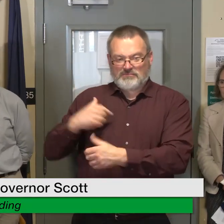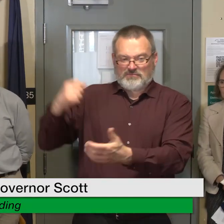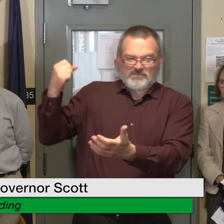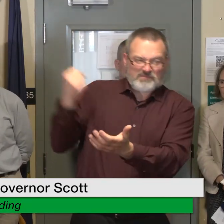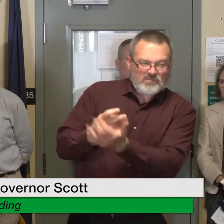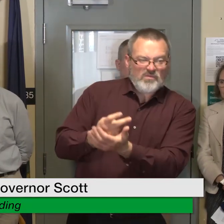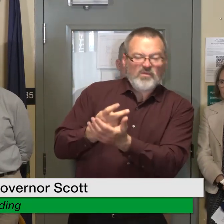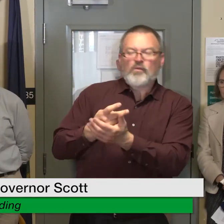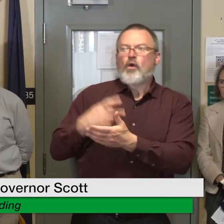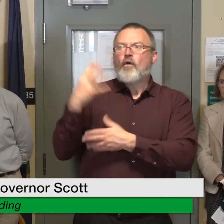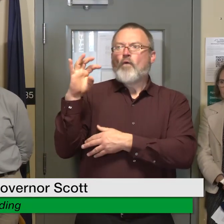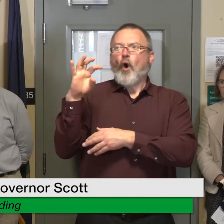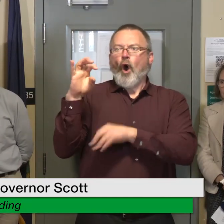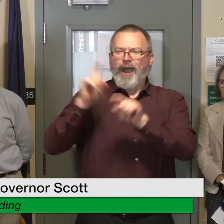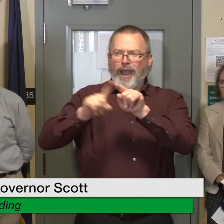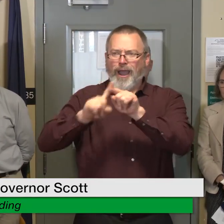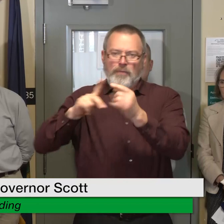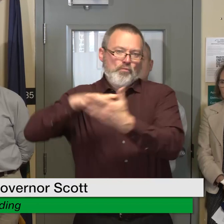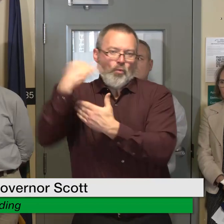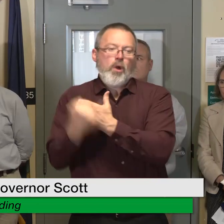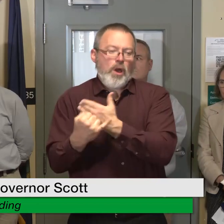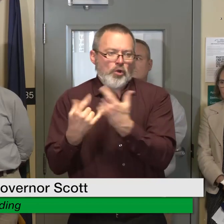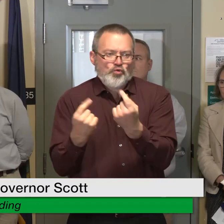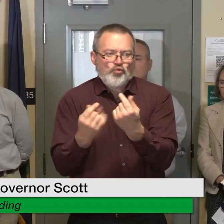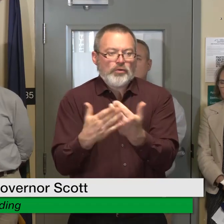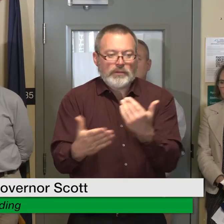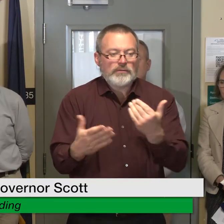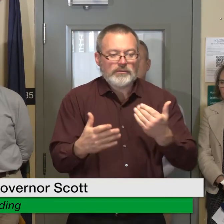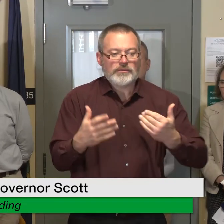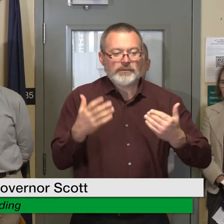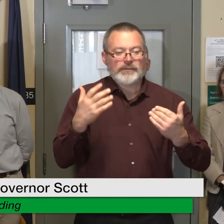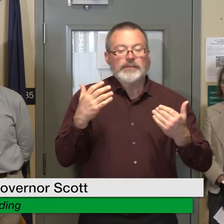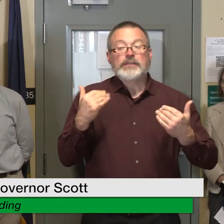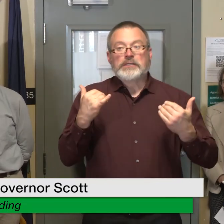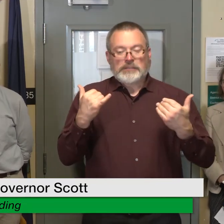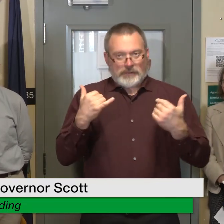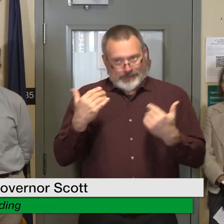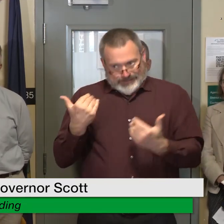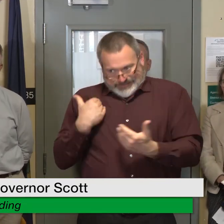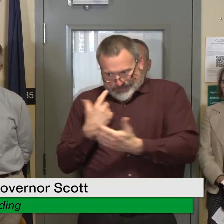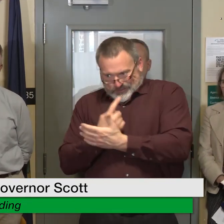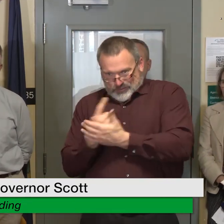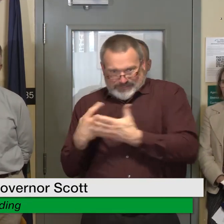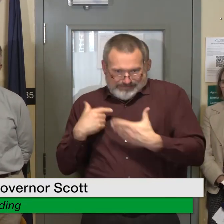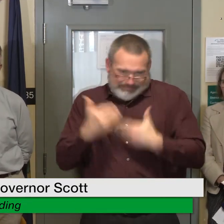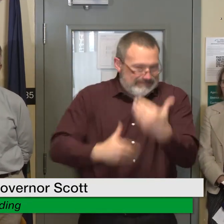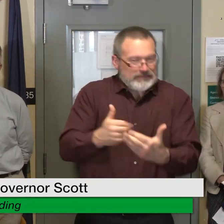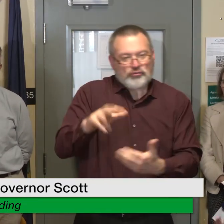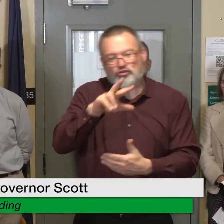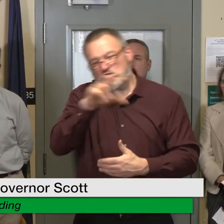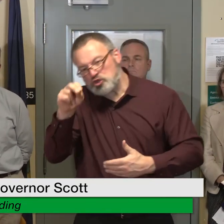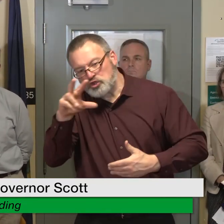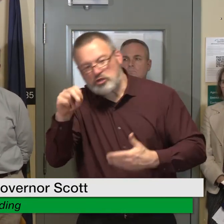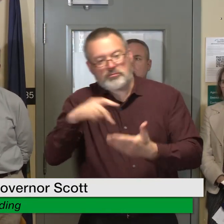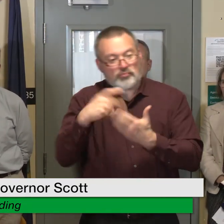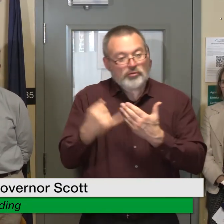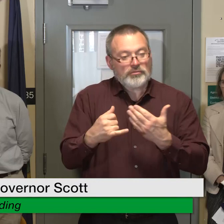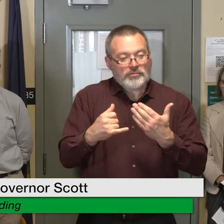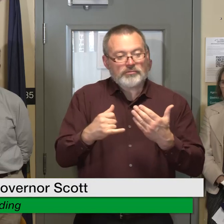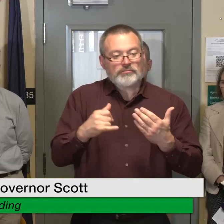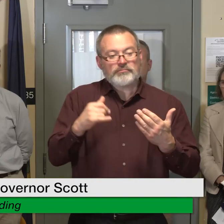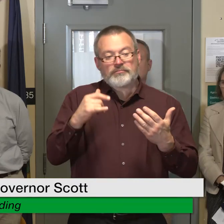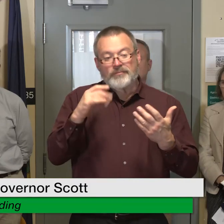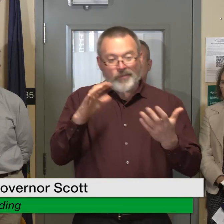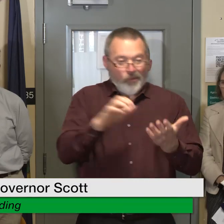measures, including dozens in the last week, which include activities like dredging and stream bank stabilization needed